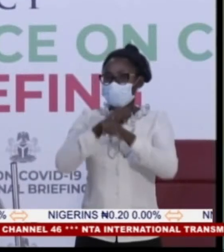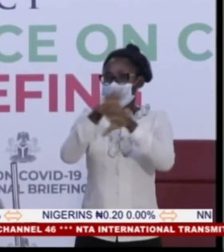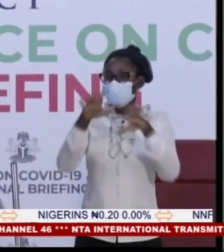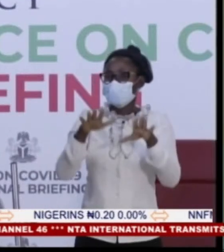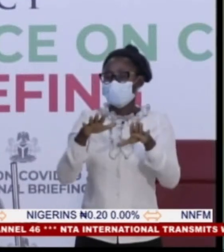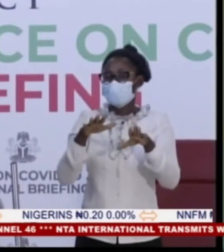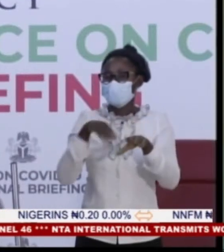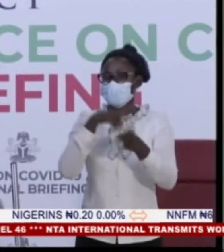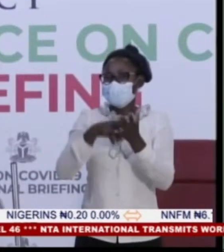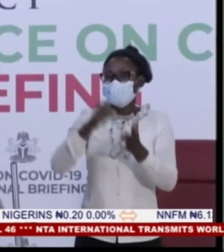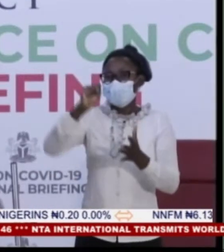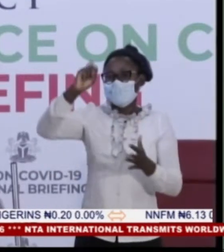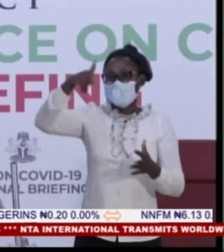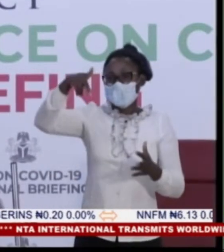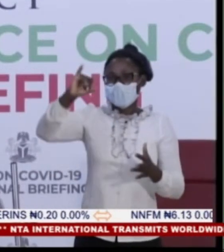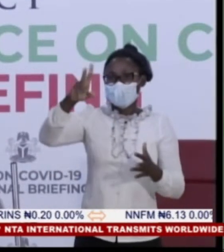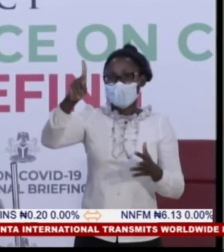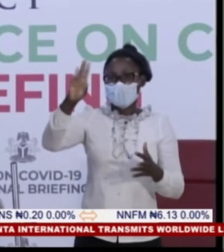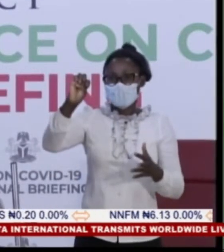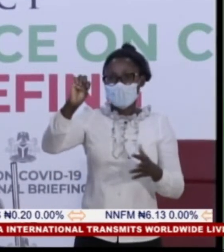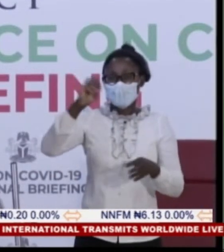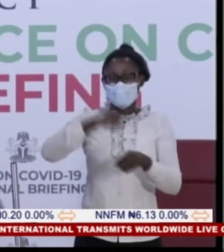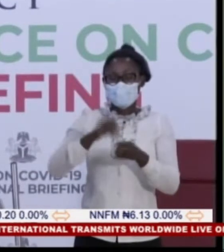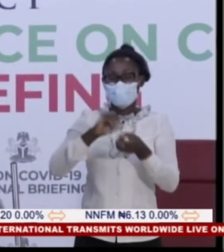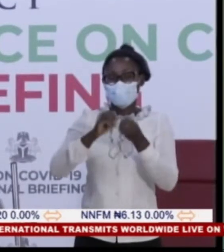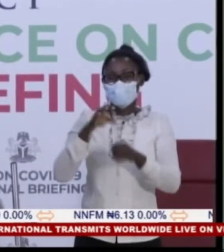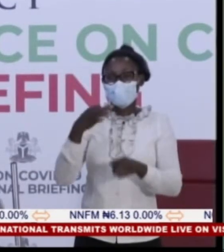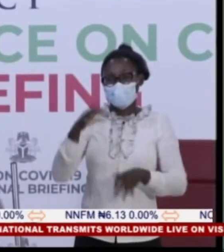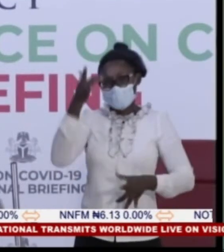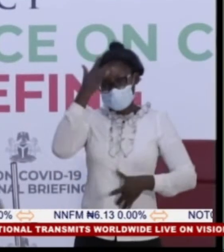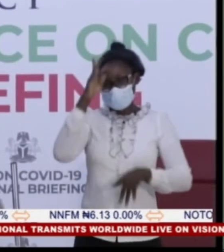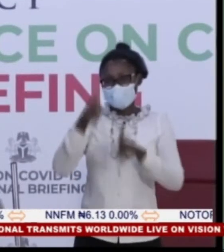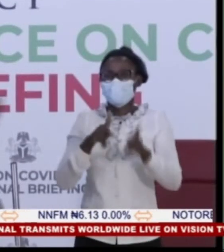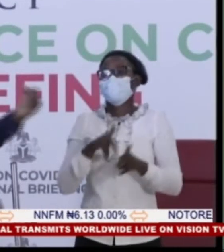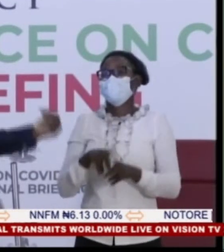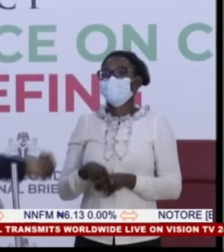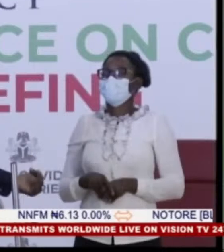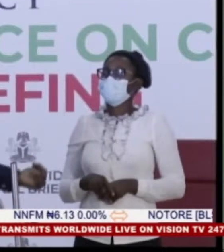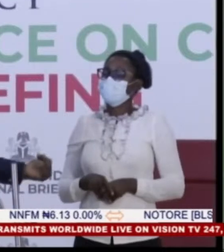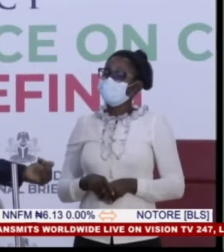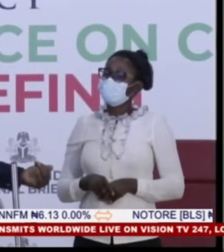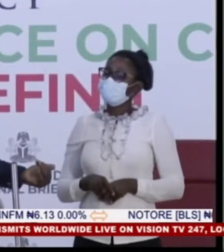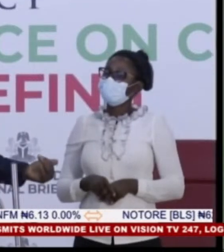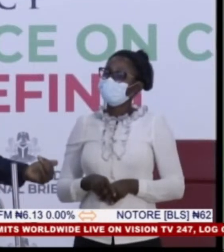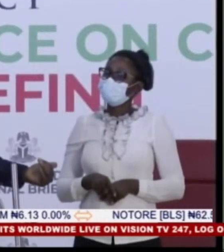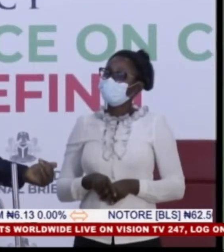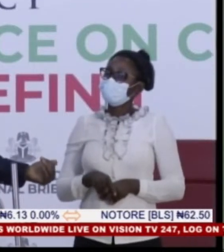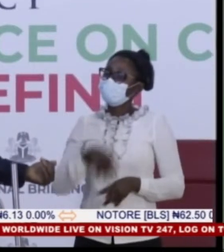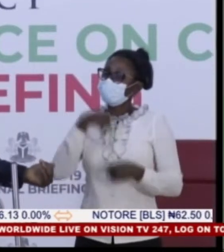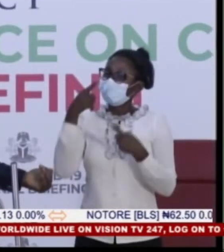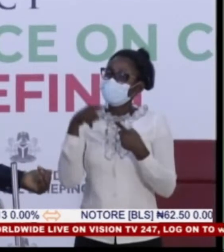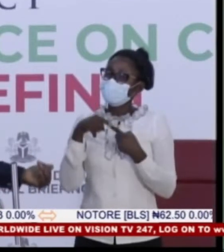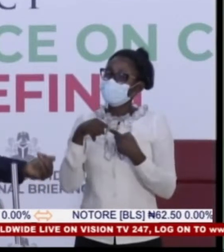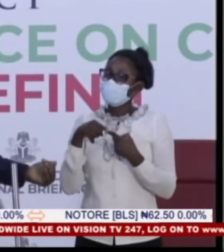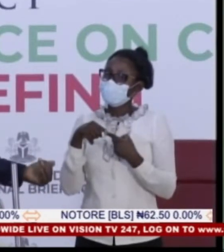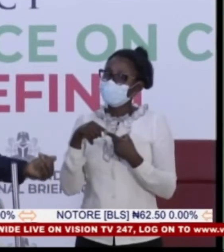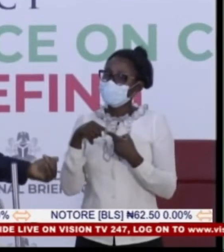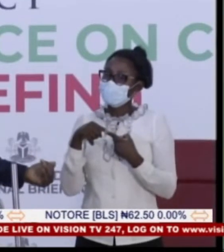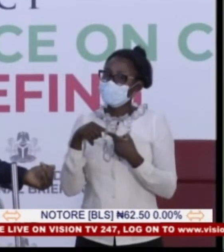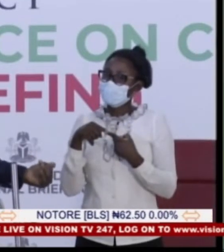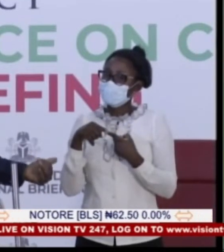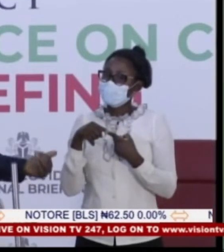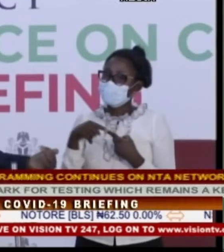or authorizations. It is very, very important. Like the national coordinator rightly